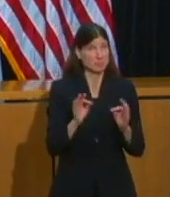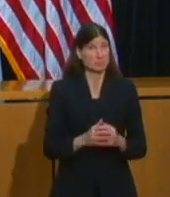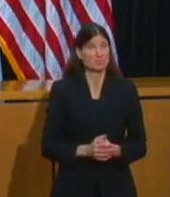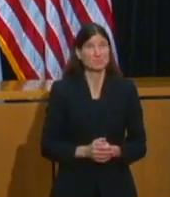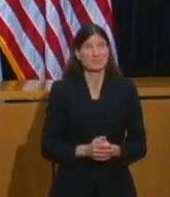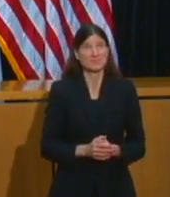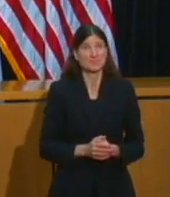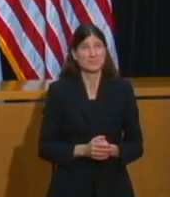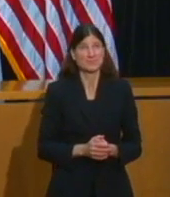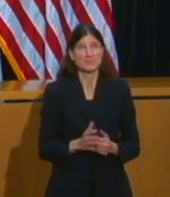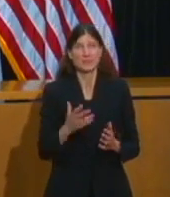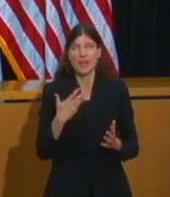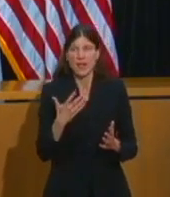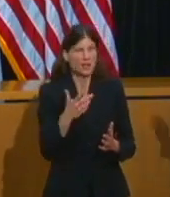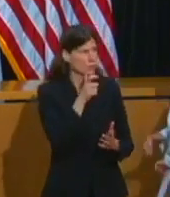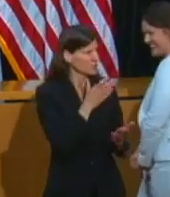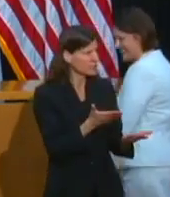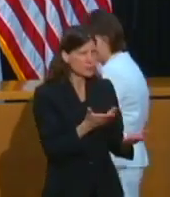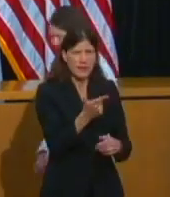Commissioner.